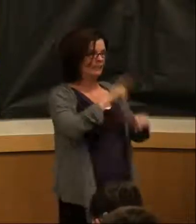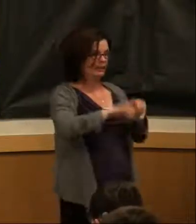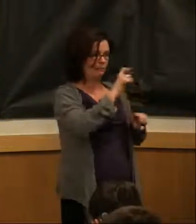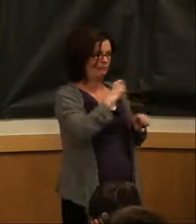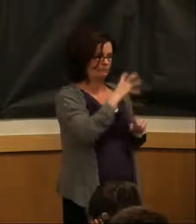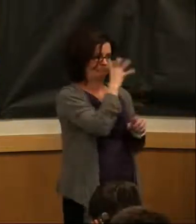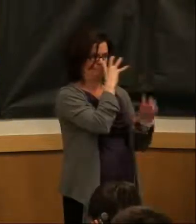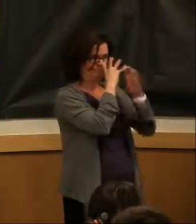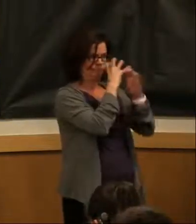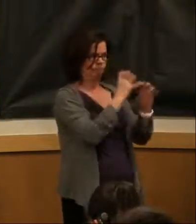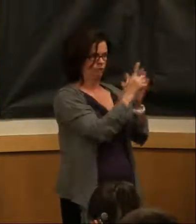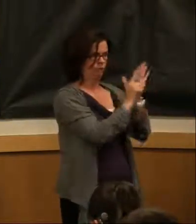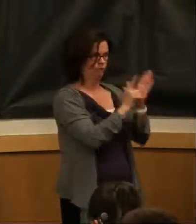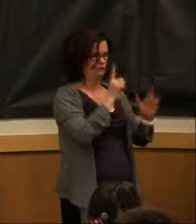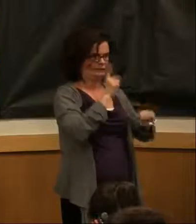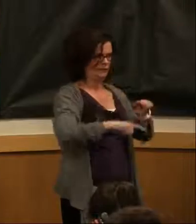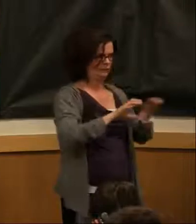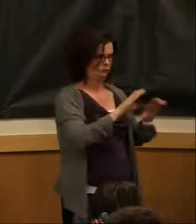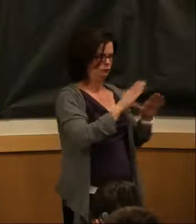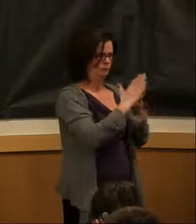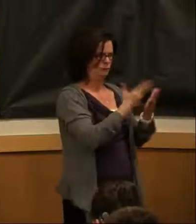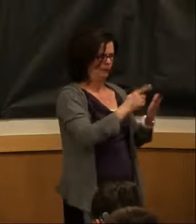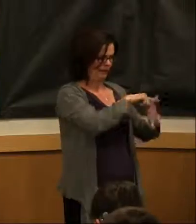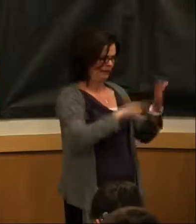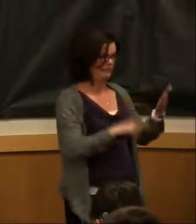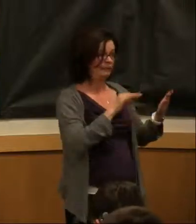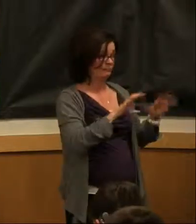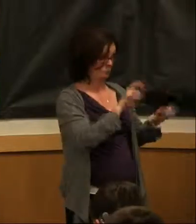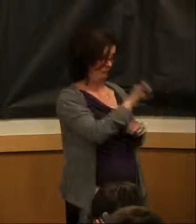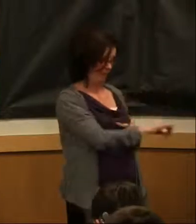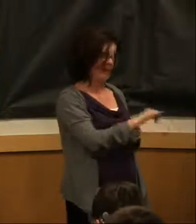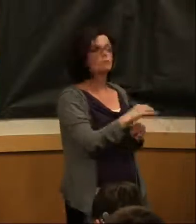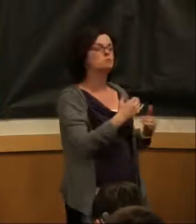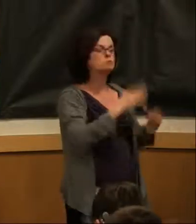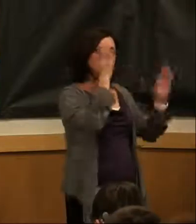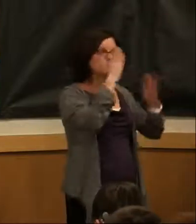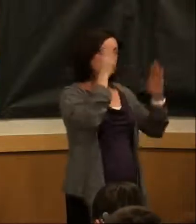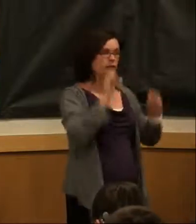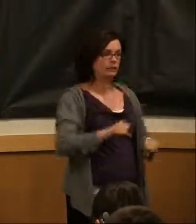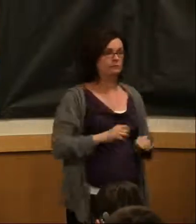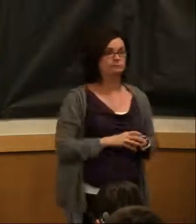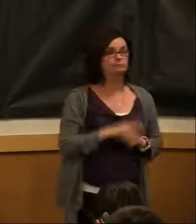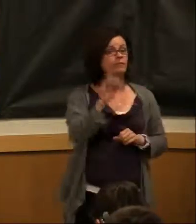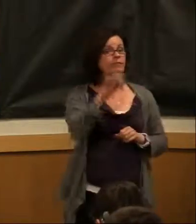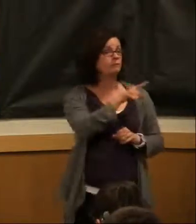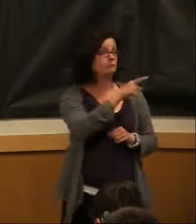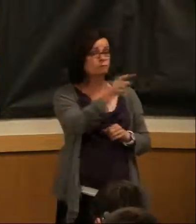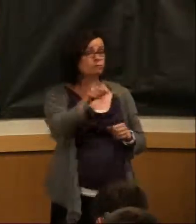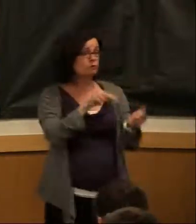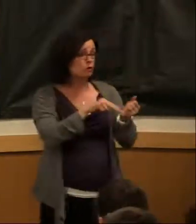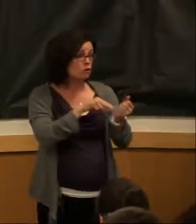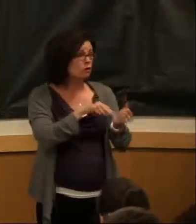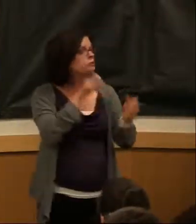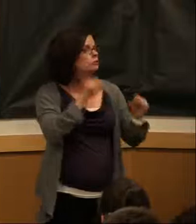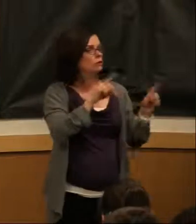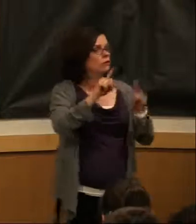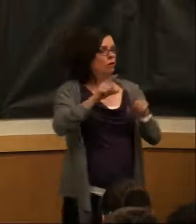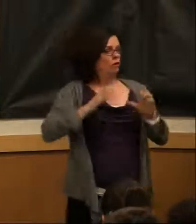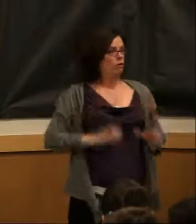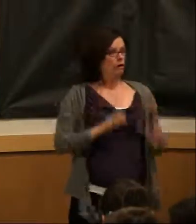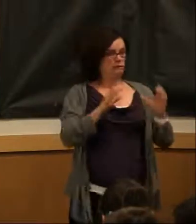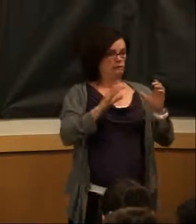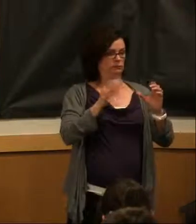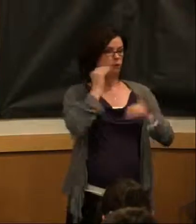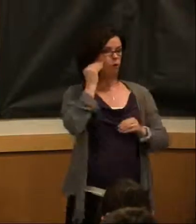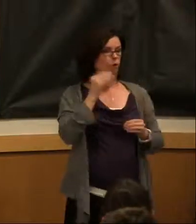for doing. As a nurse, you can come in and be the one that goes to these clients' homes and fill their